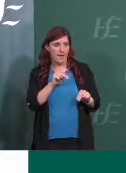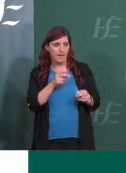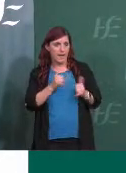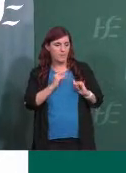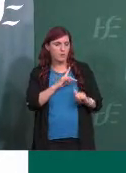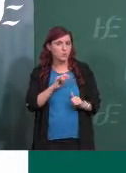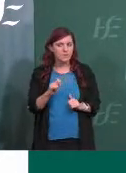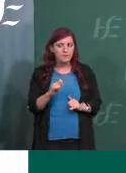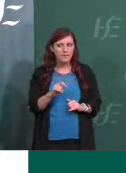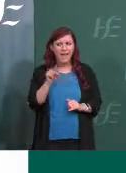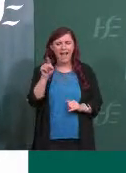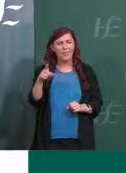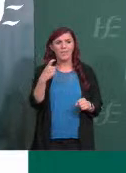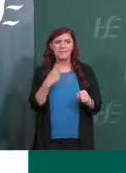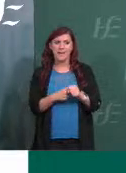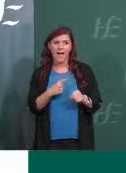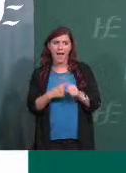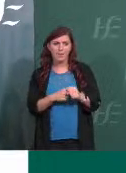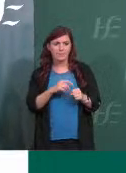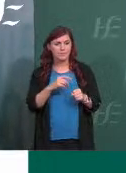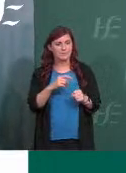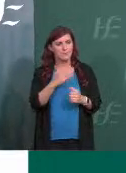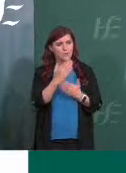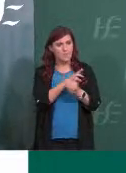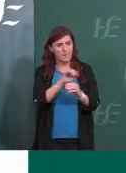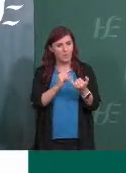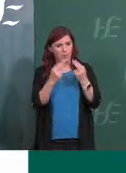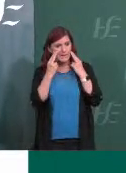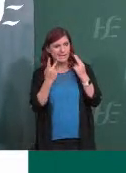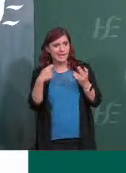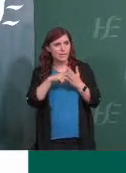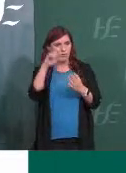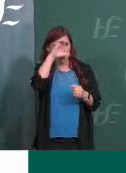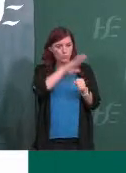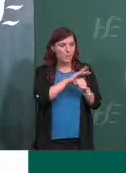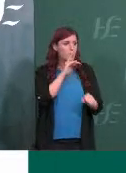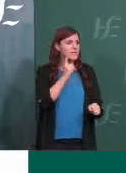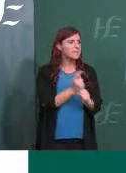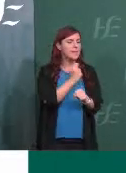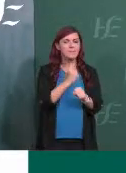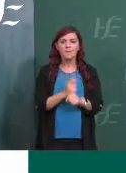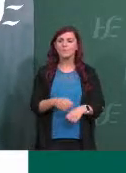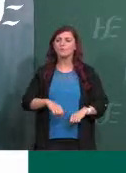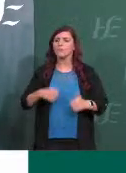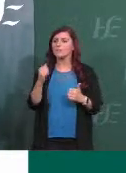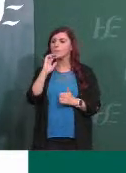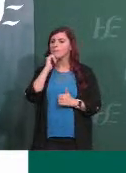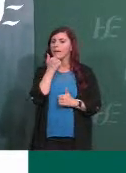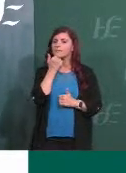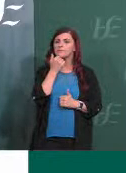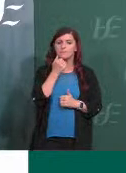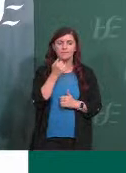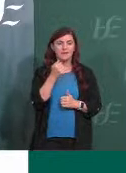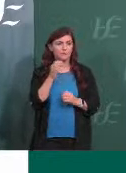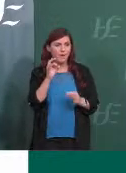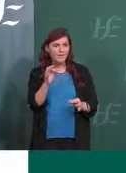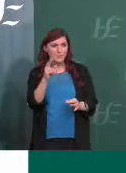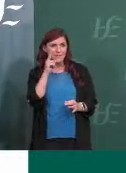hard if you're one of the people who has to take extra precautions. But on the other hand, it's fantastic. I mean, it's absolutely fantastic to see